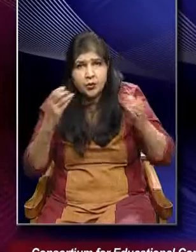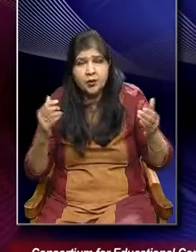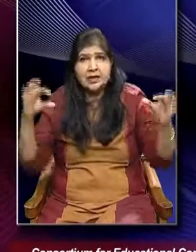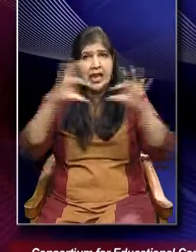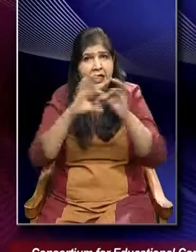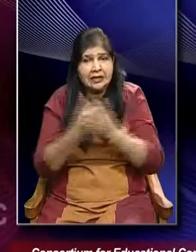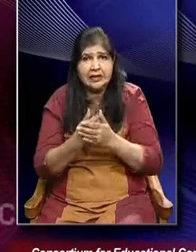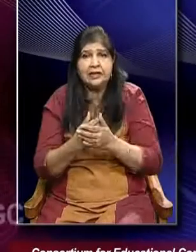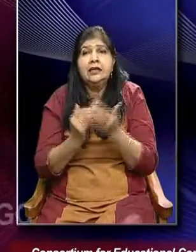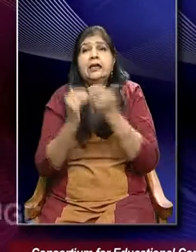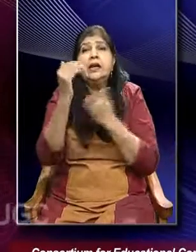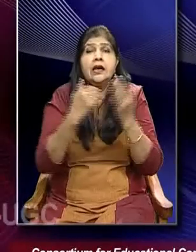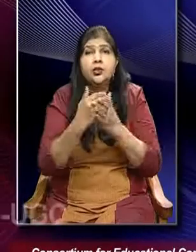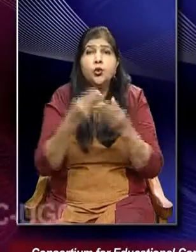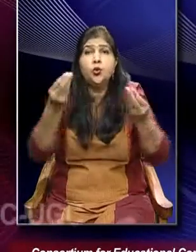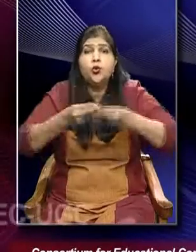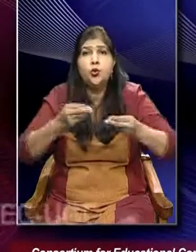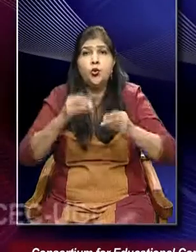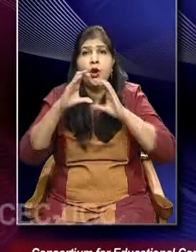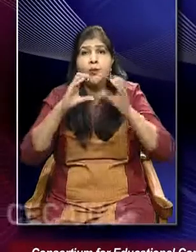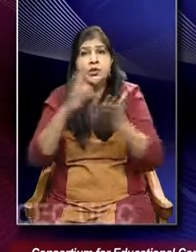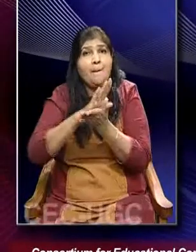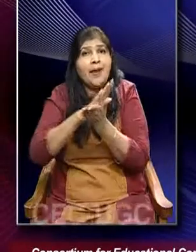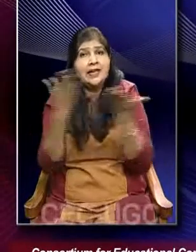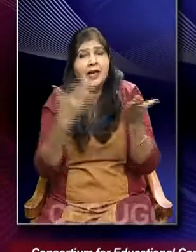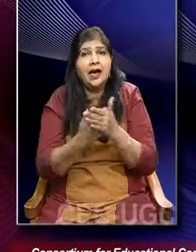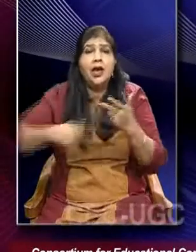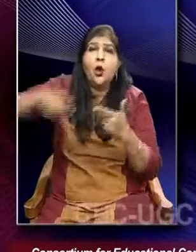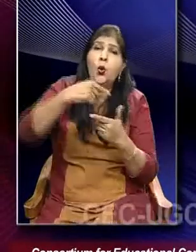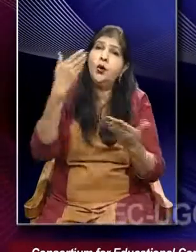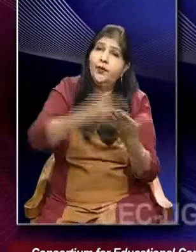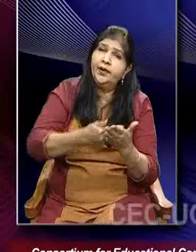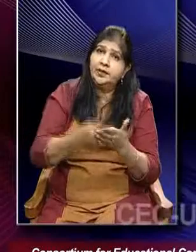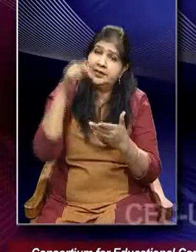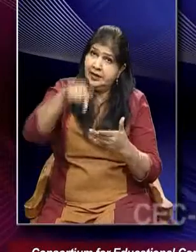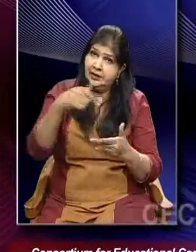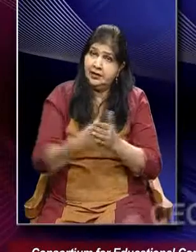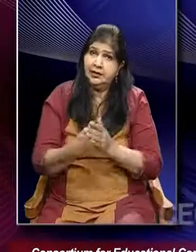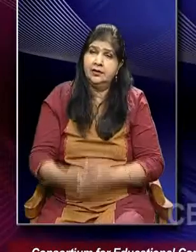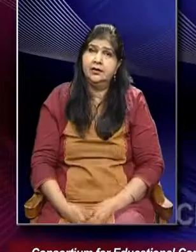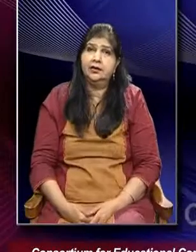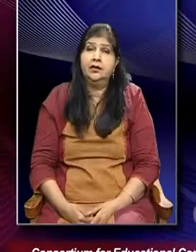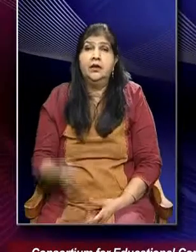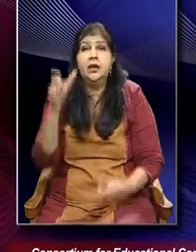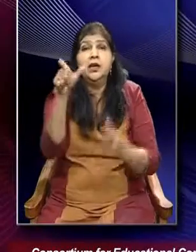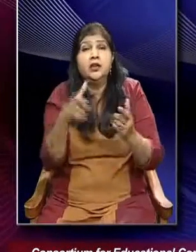links, rise of new forms of media, in all of it, there is the issue